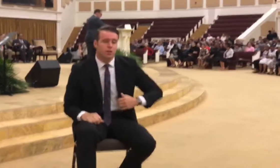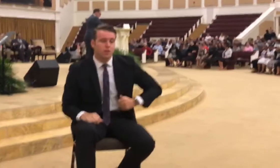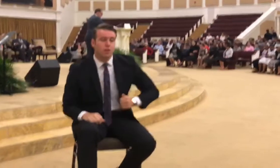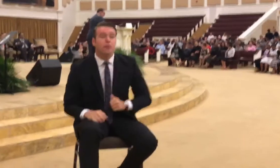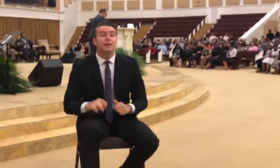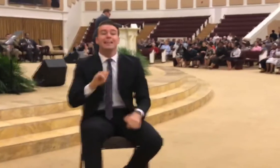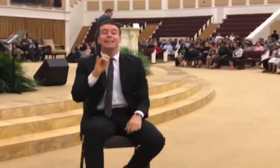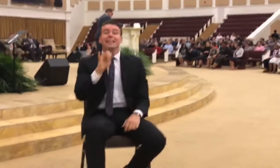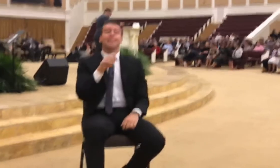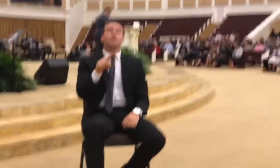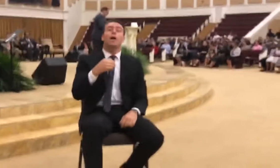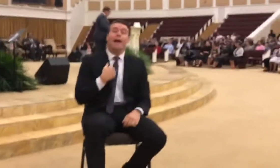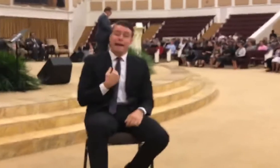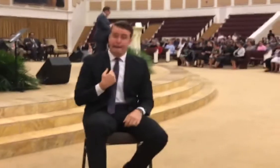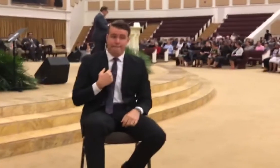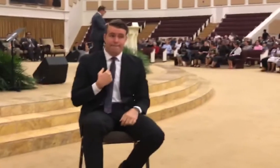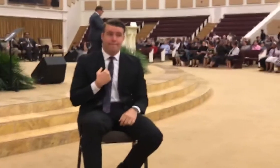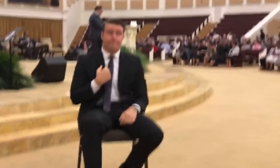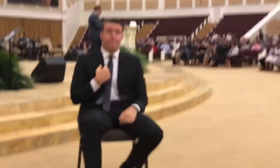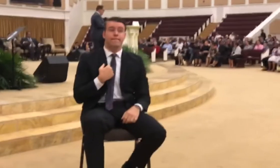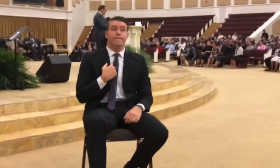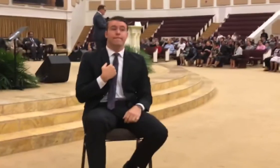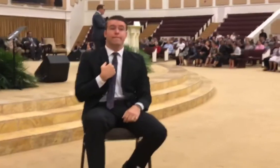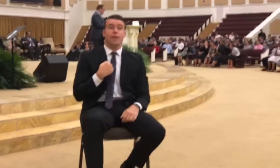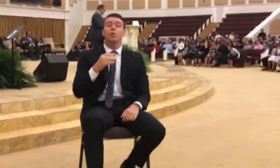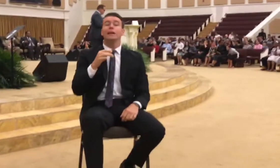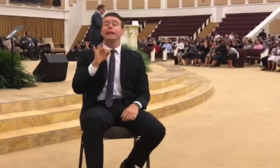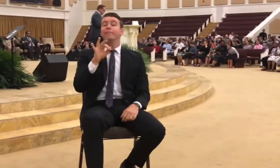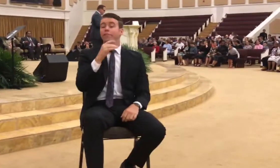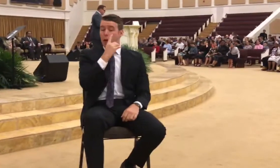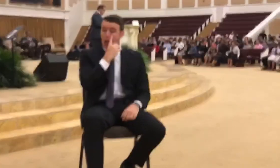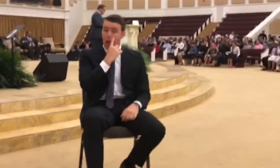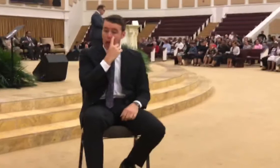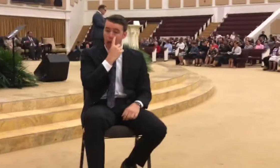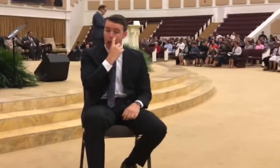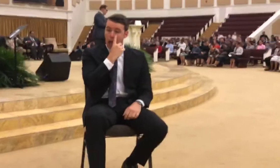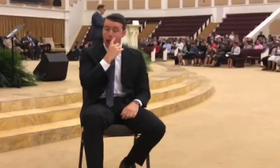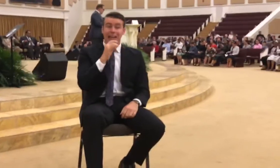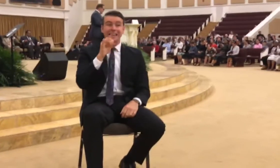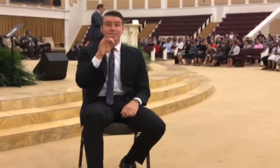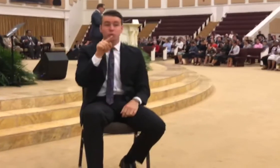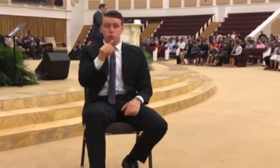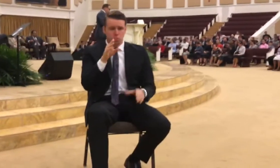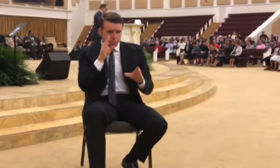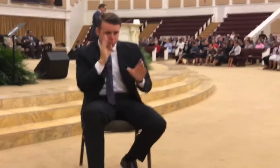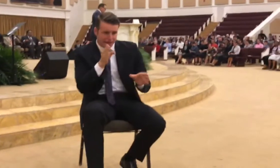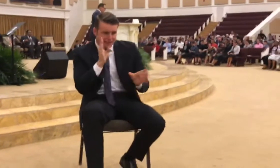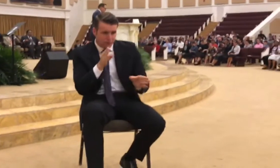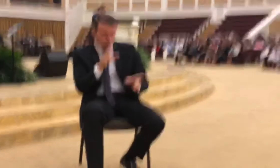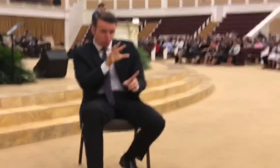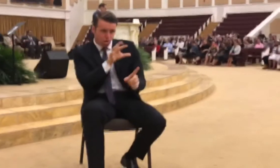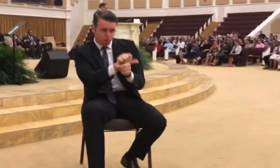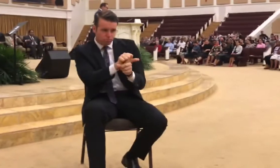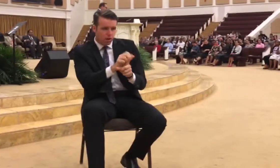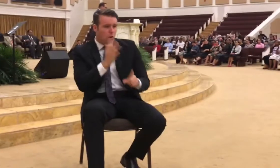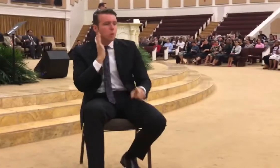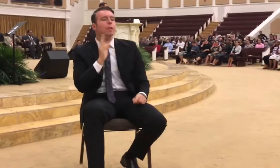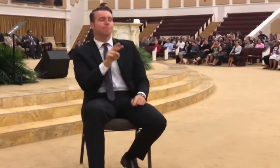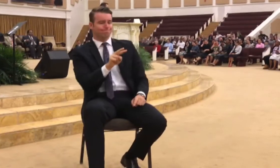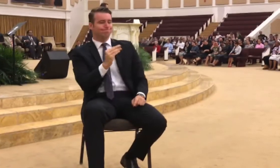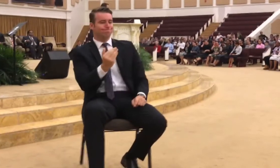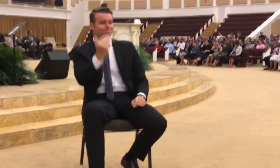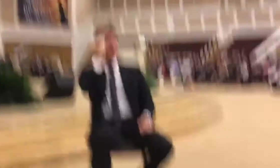If you have paid much attention, you would acknowledge that